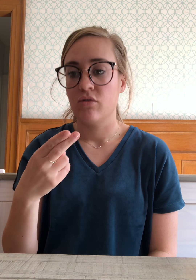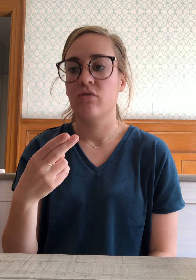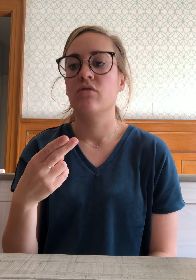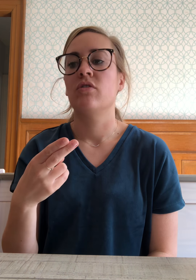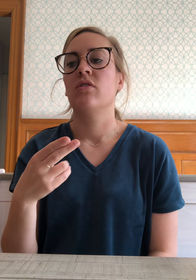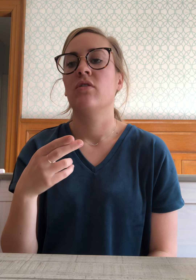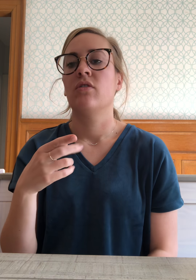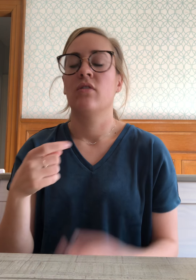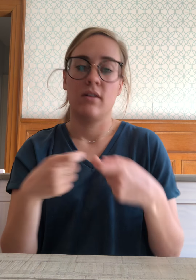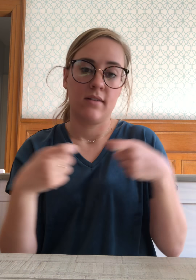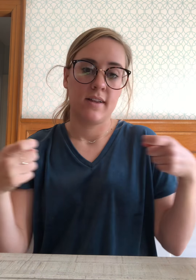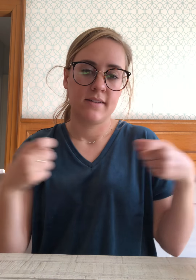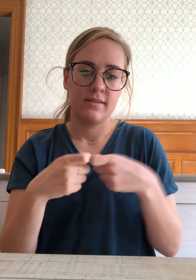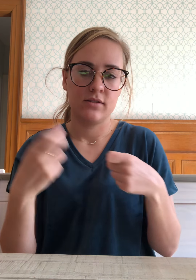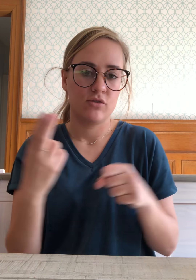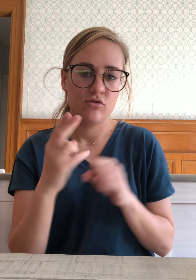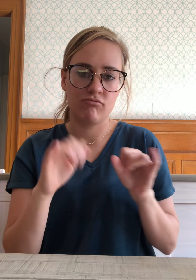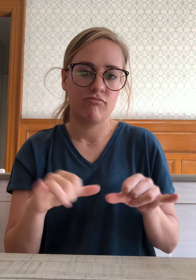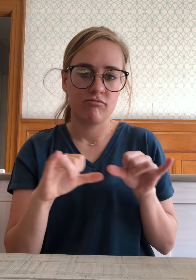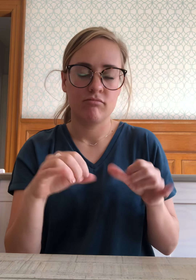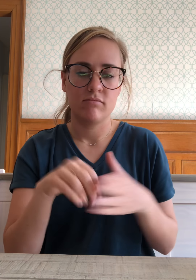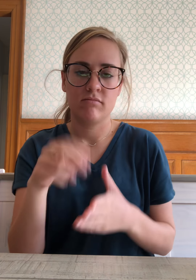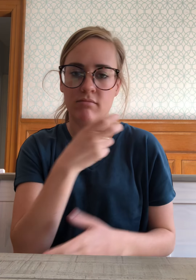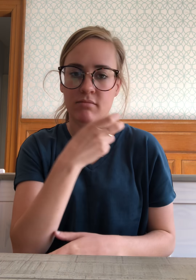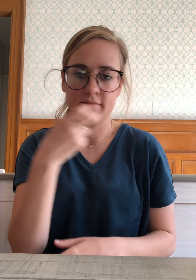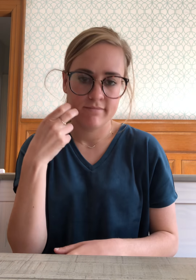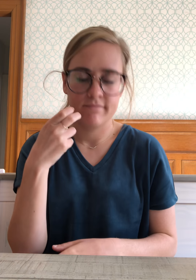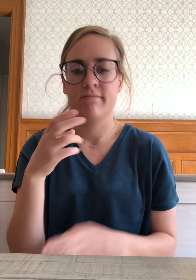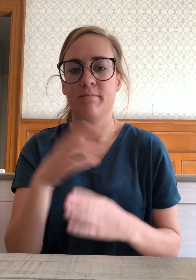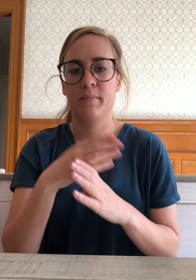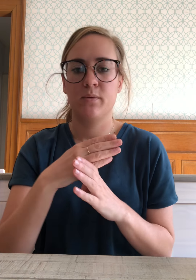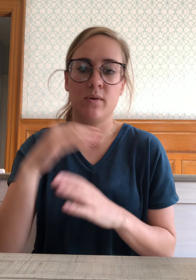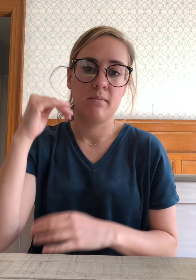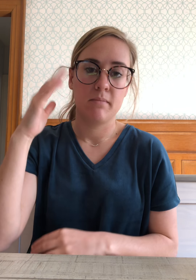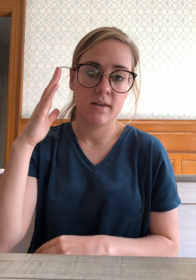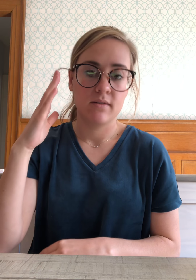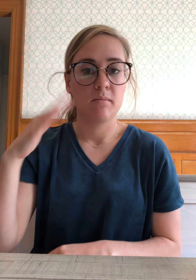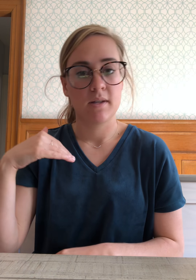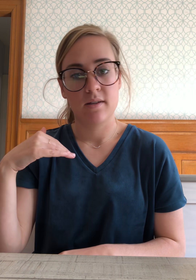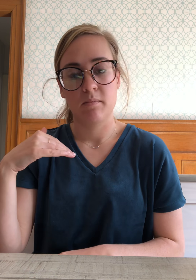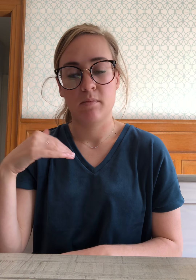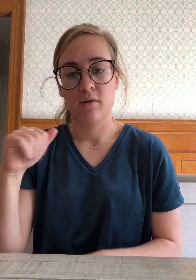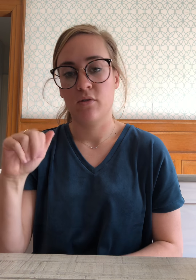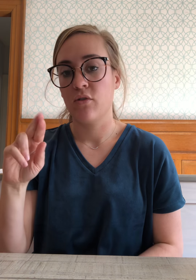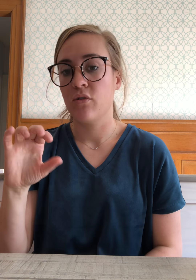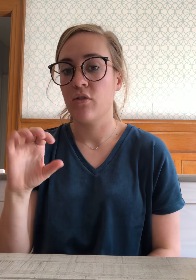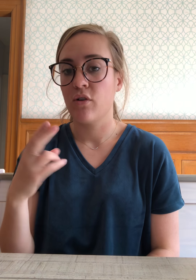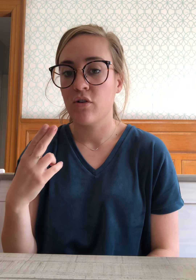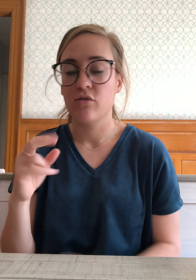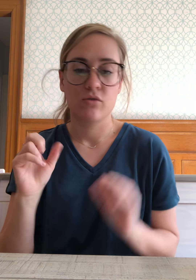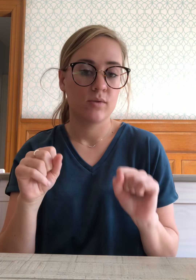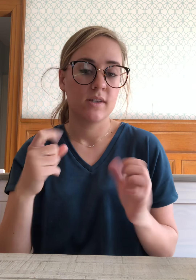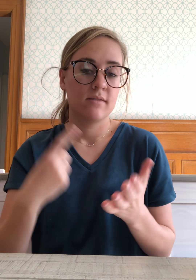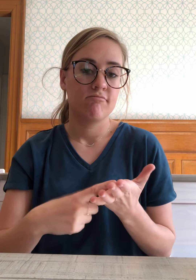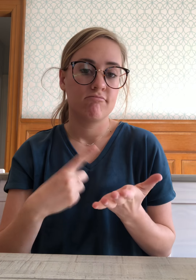orthodontics, anchorage between the maxillary and mandibular arches. We can talk about anchorage types: simple, stationary,